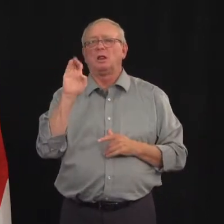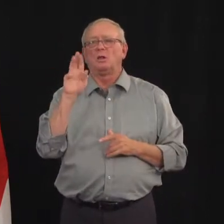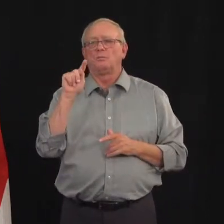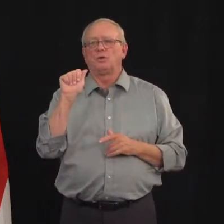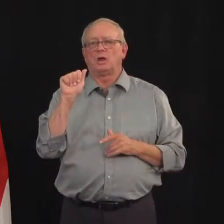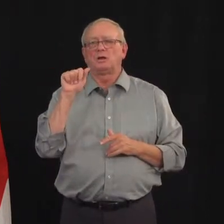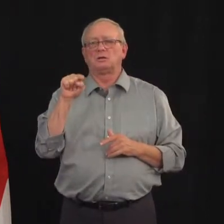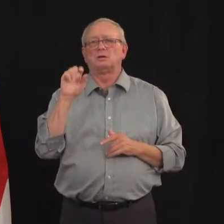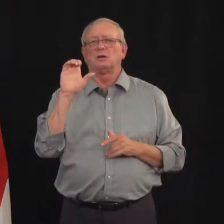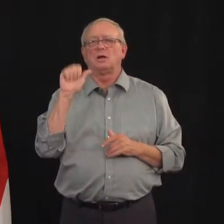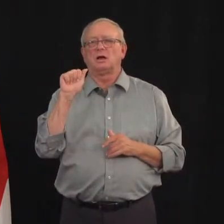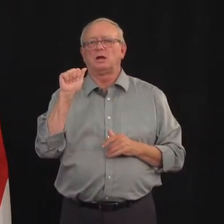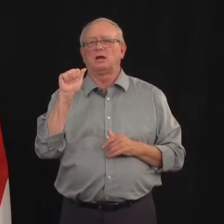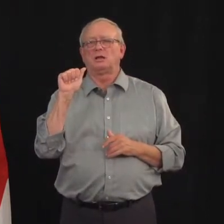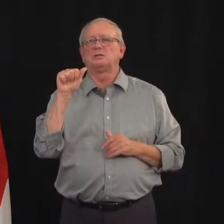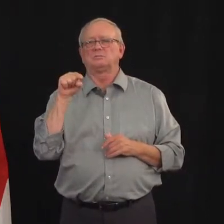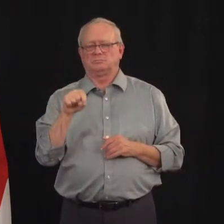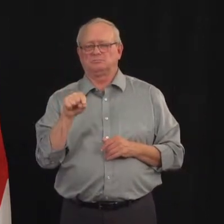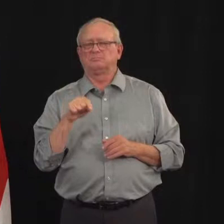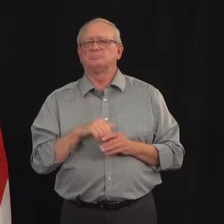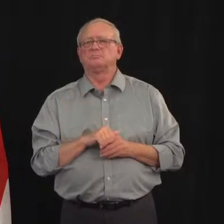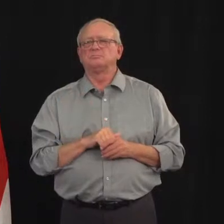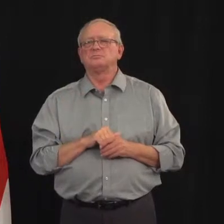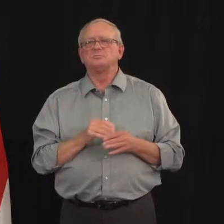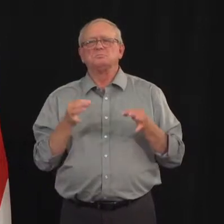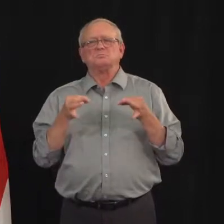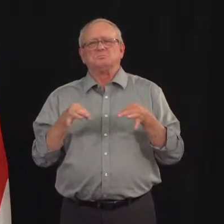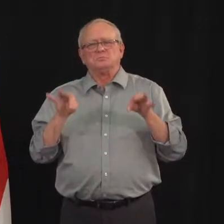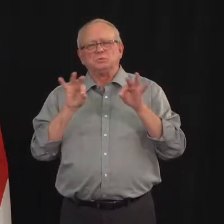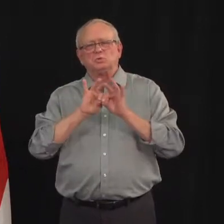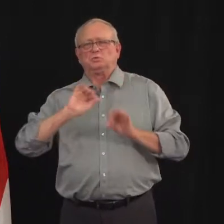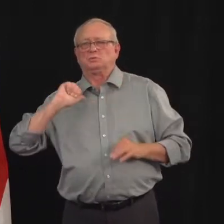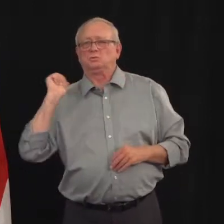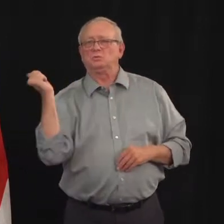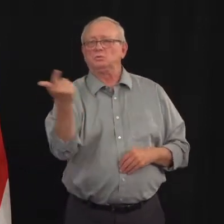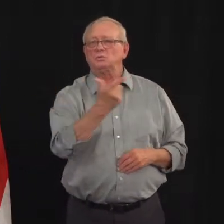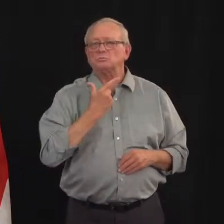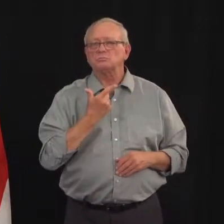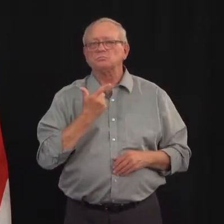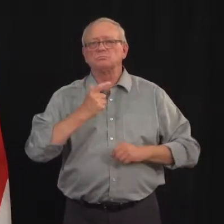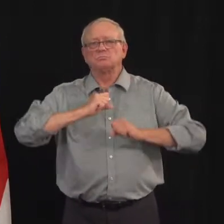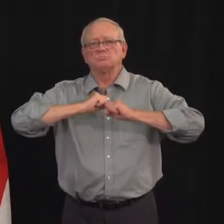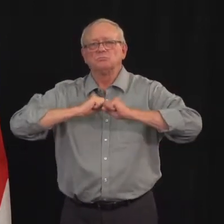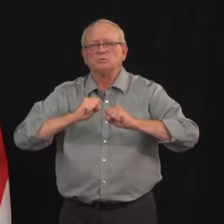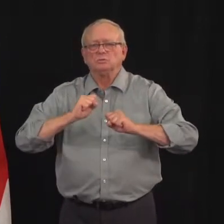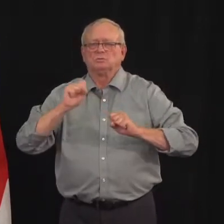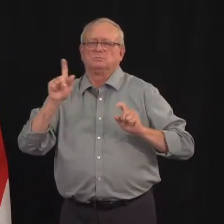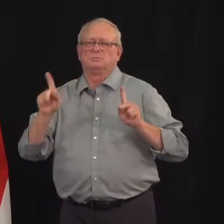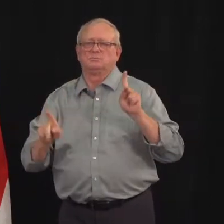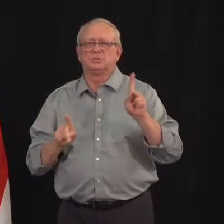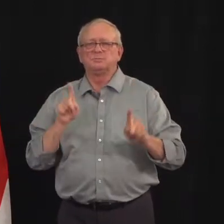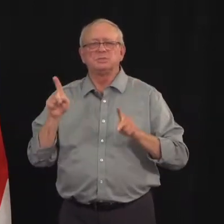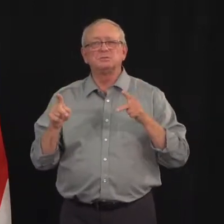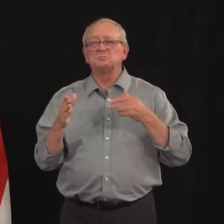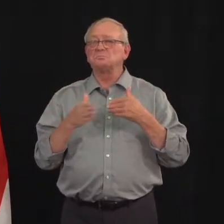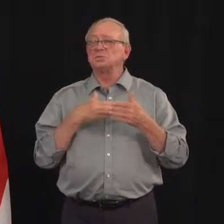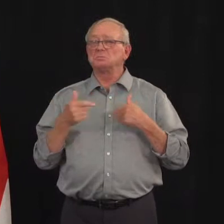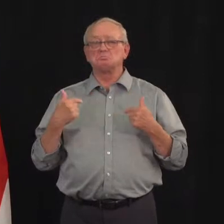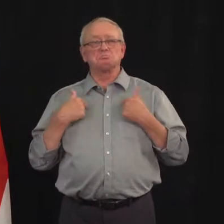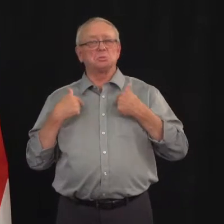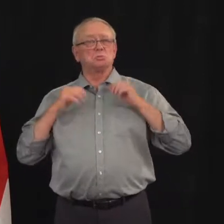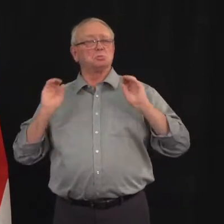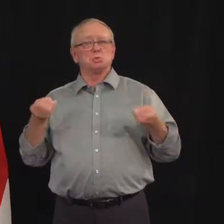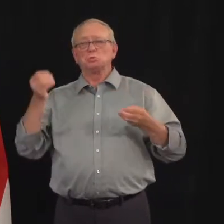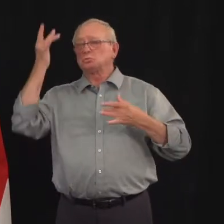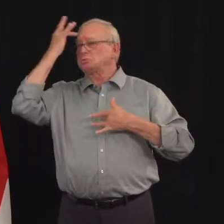take actions to protect those around us, independent of our risk level, this tool will help Albertans understand their